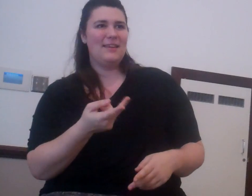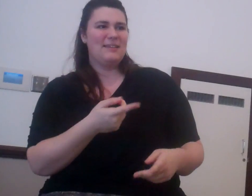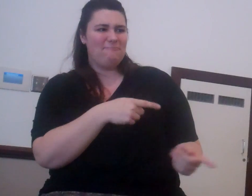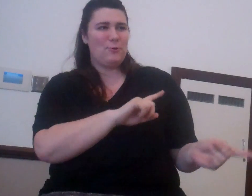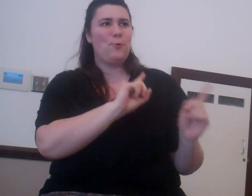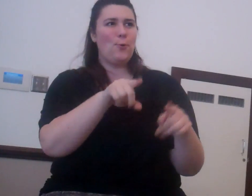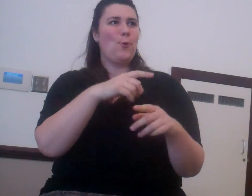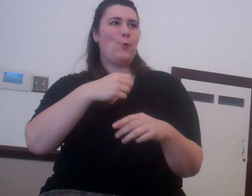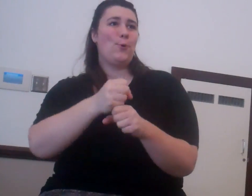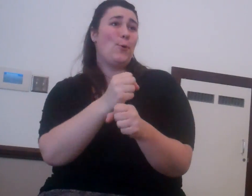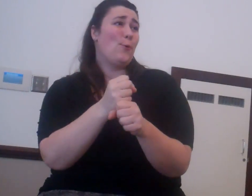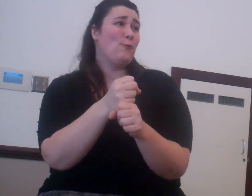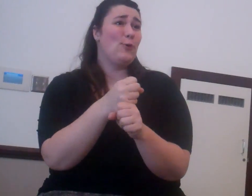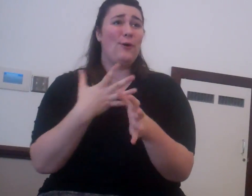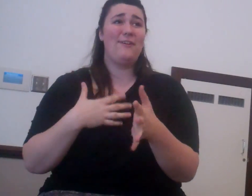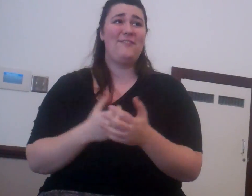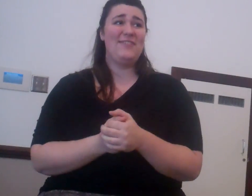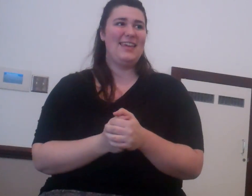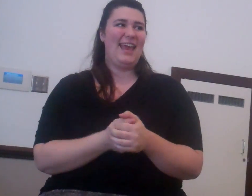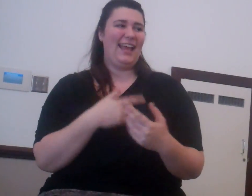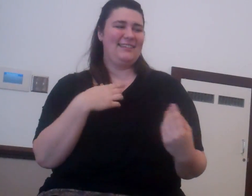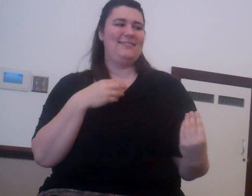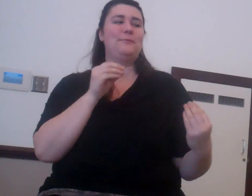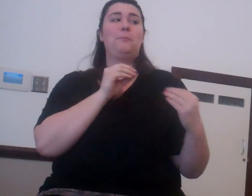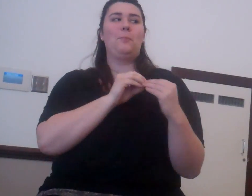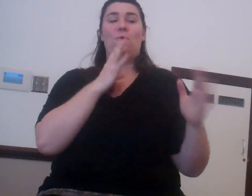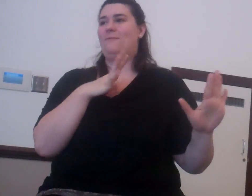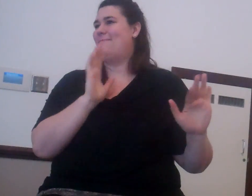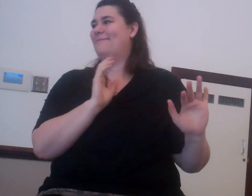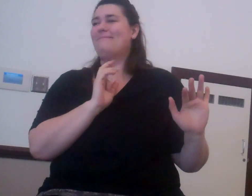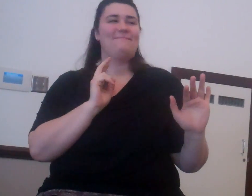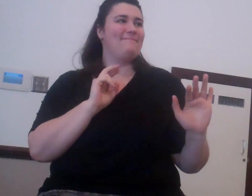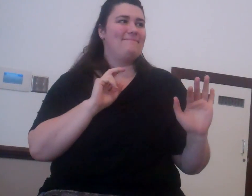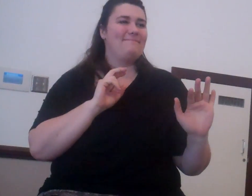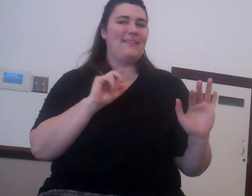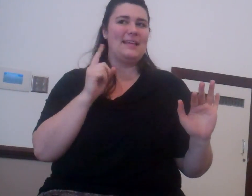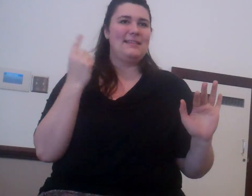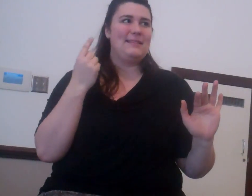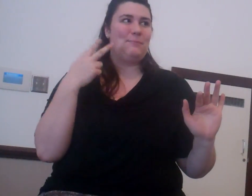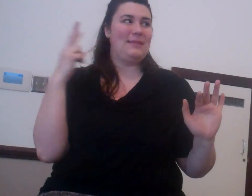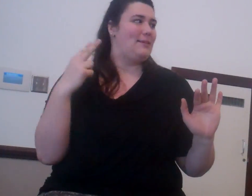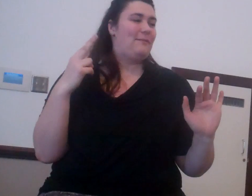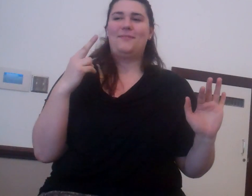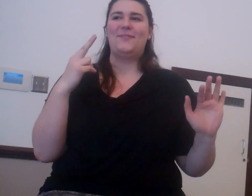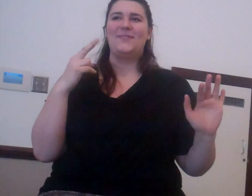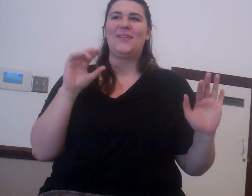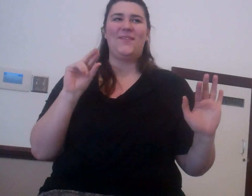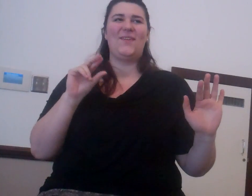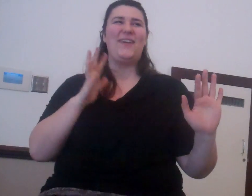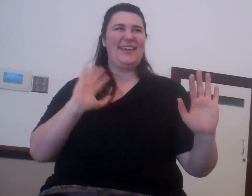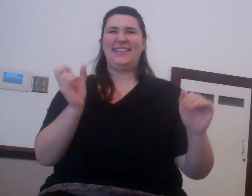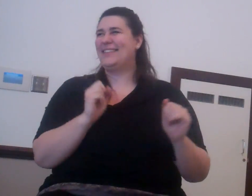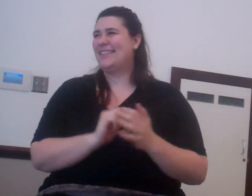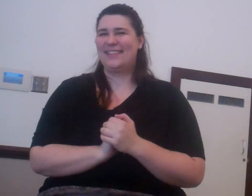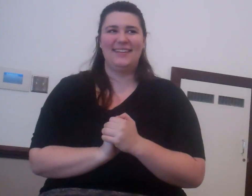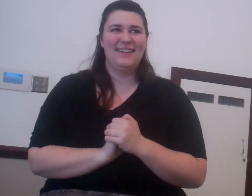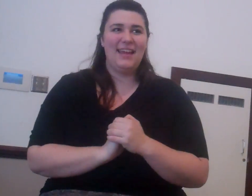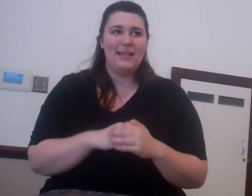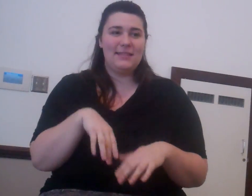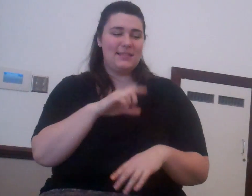kiss and we're working. Right? So it can be sort of that little mysterious little passion element, right? Of like kind of having this